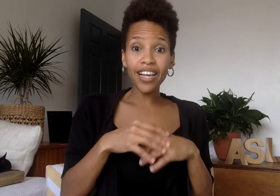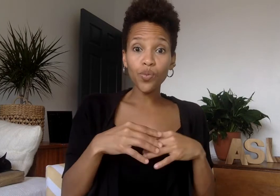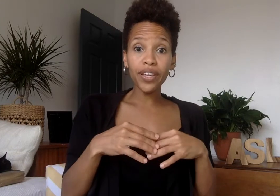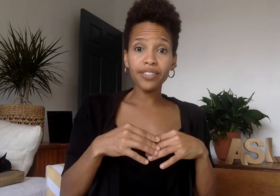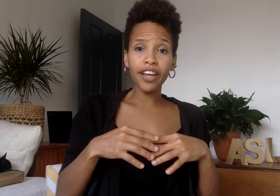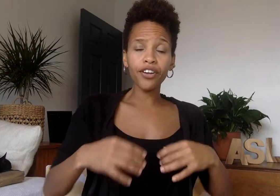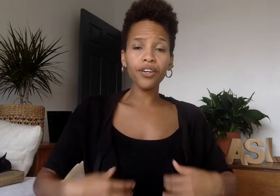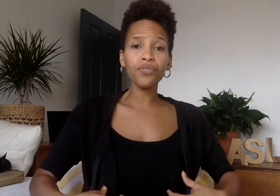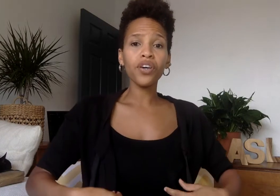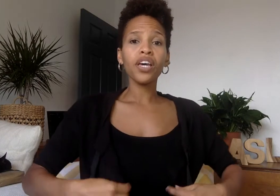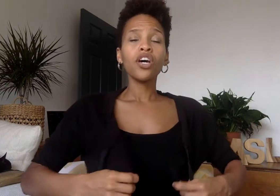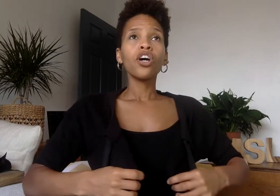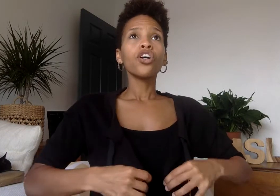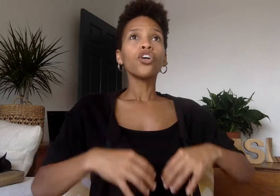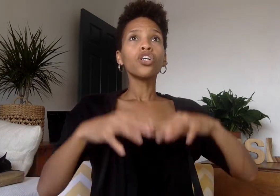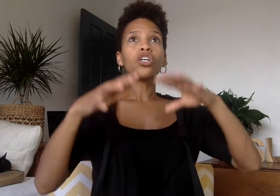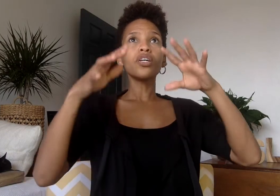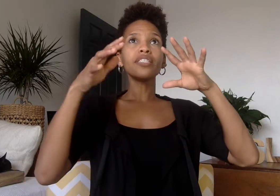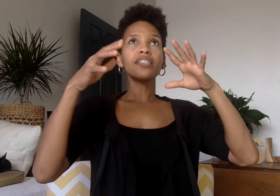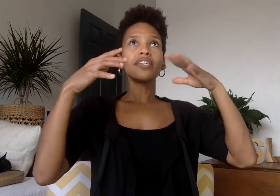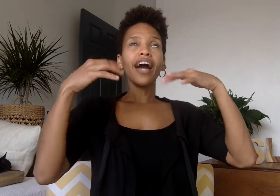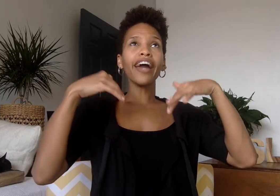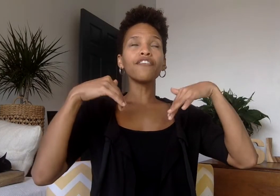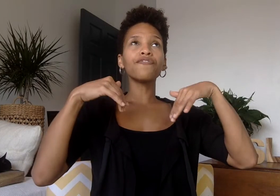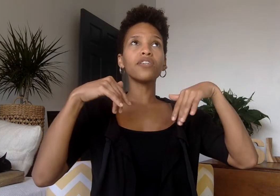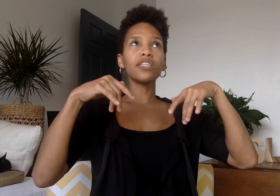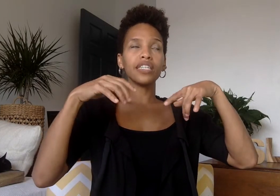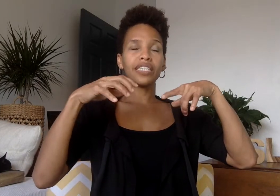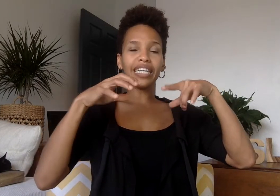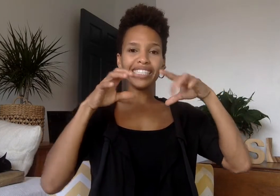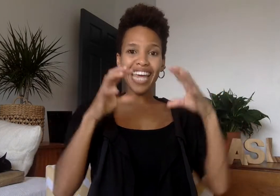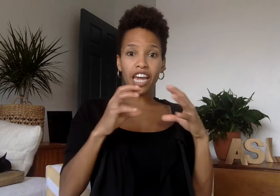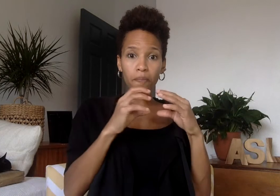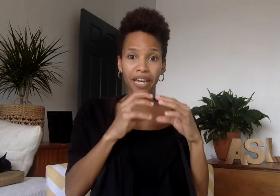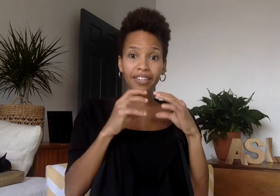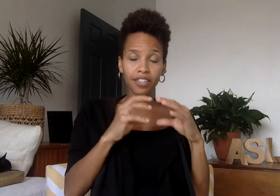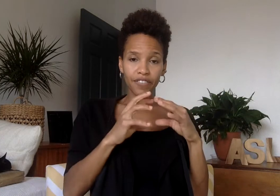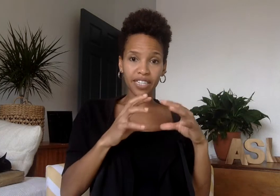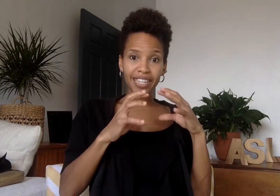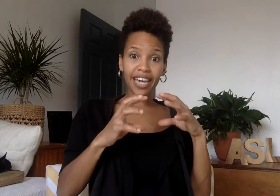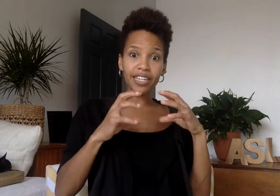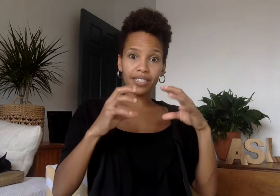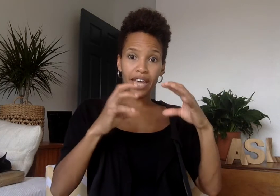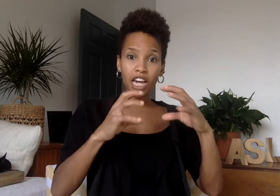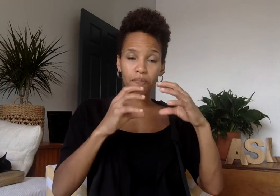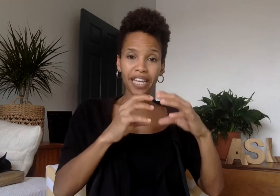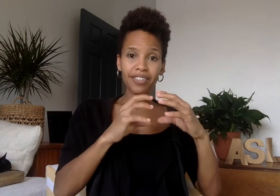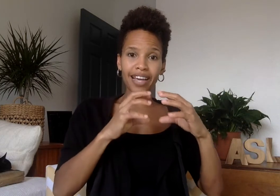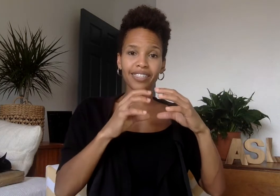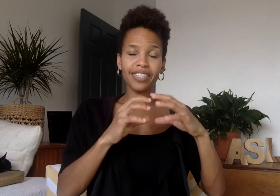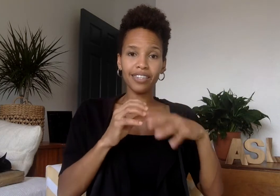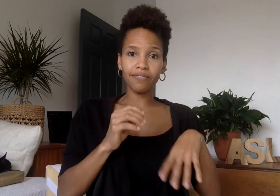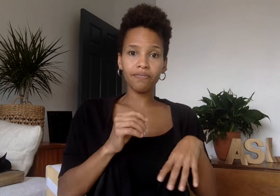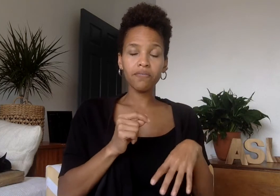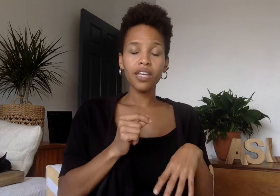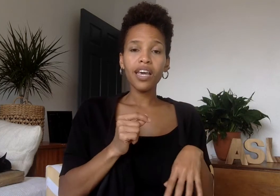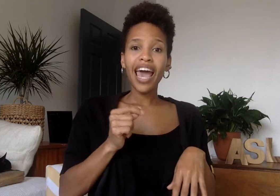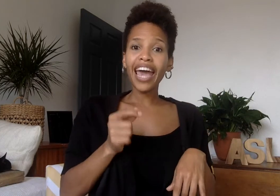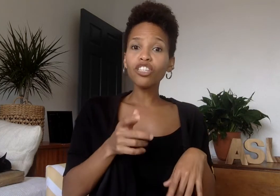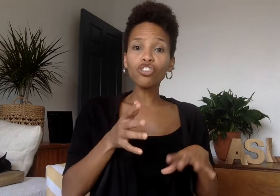week's narrative, kind of take a piece of it, take a piece of that scene, and